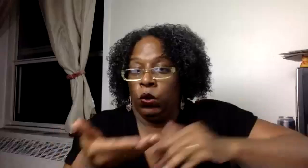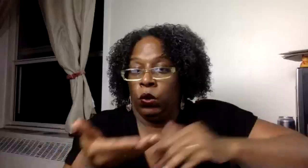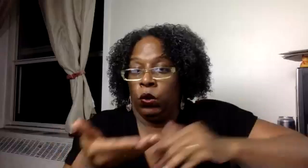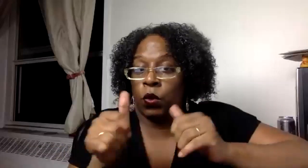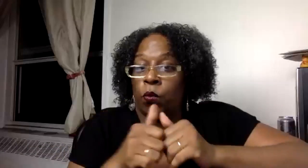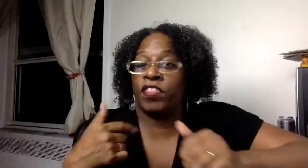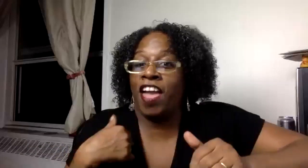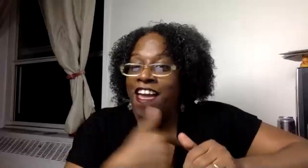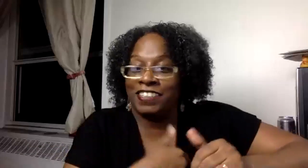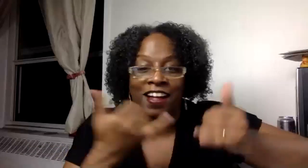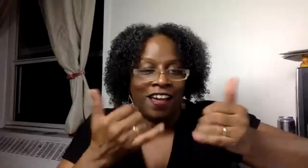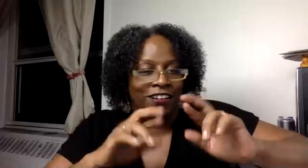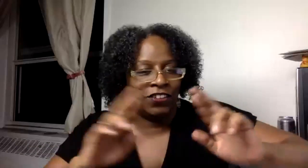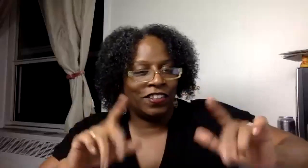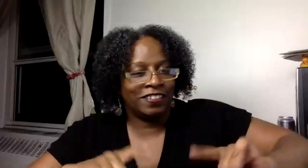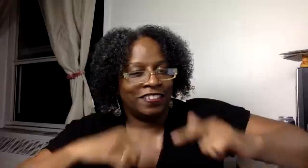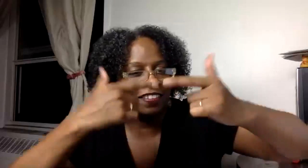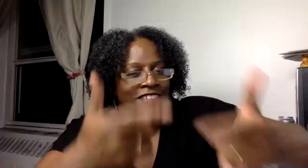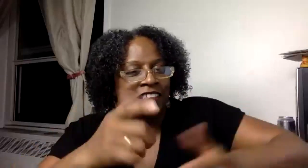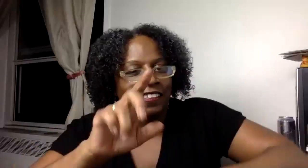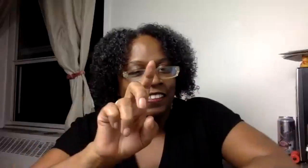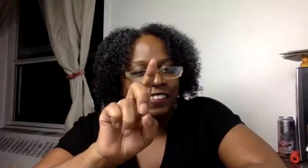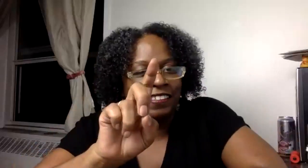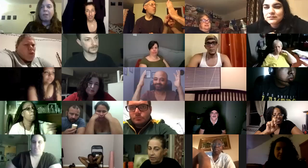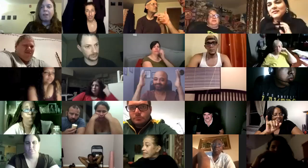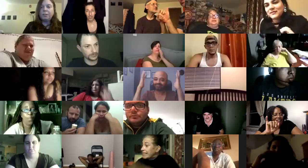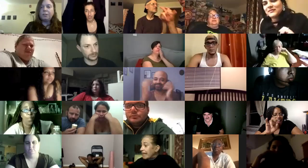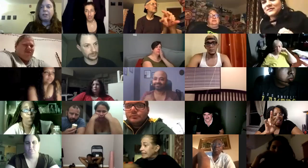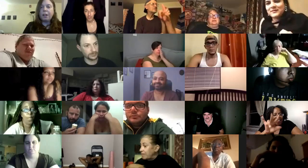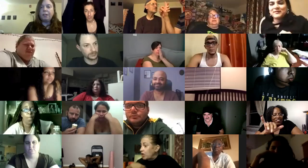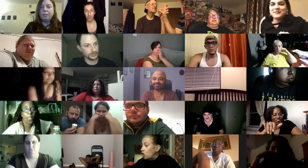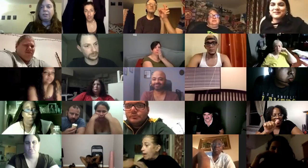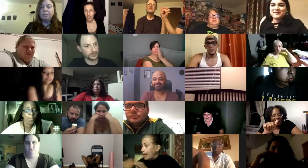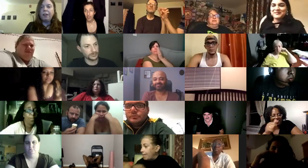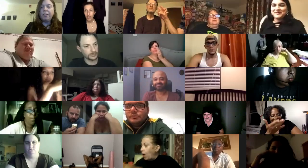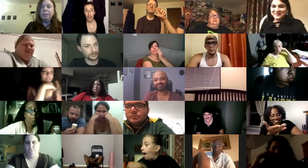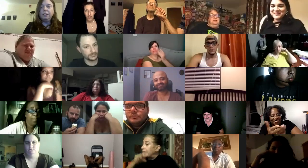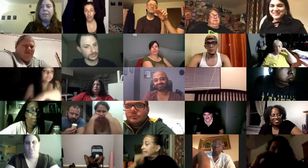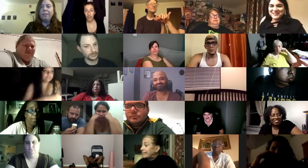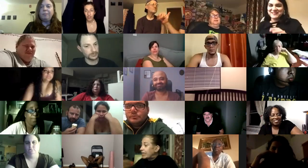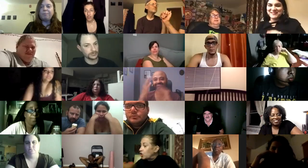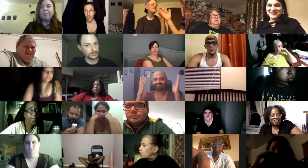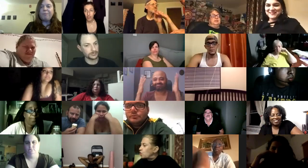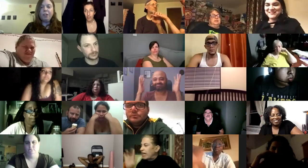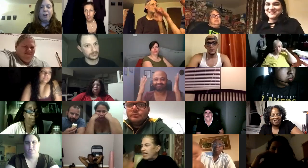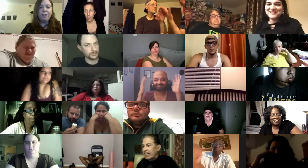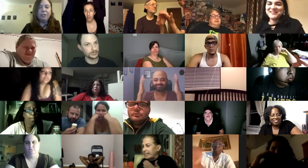Alert. Arunabul has joined the meeting. Continue button. To activate say press the leave meeting button.